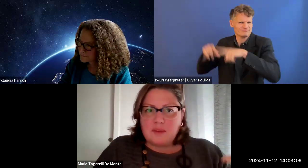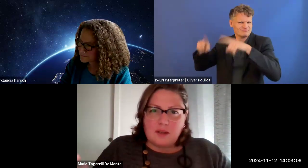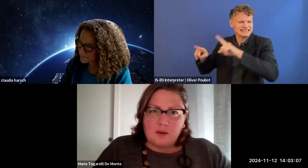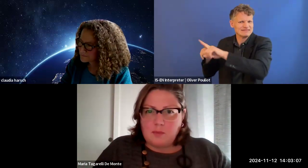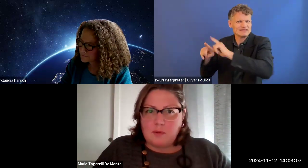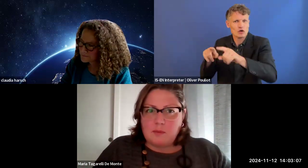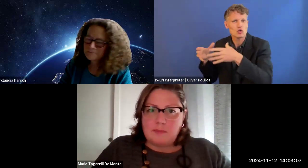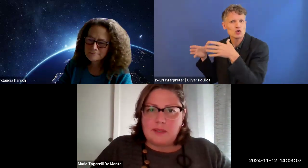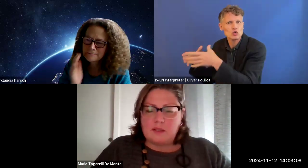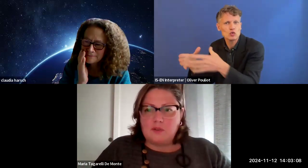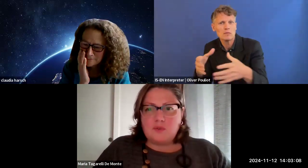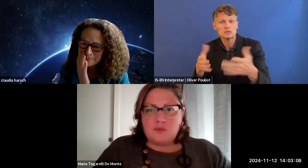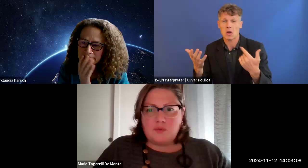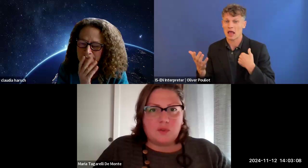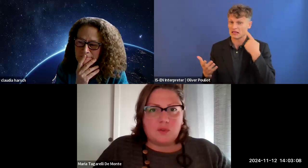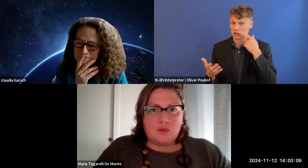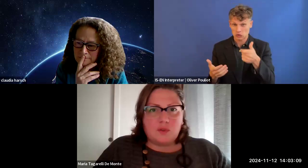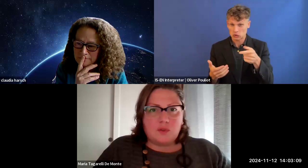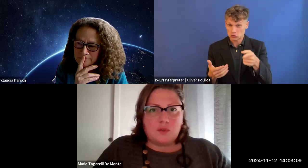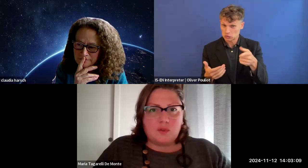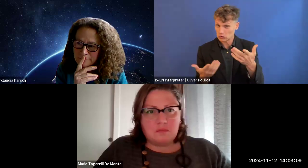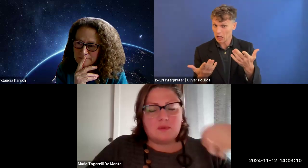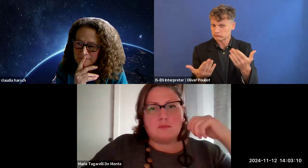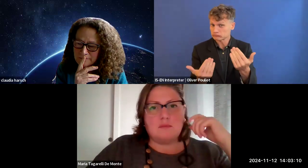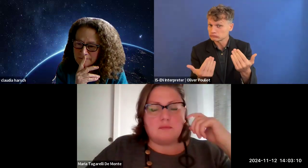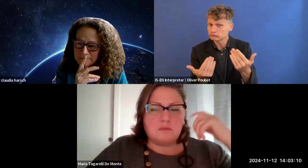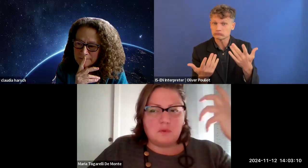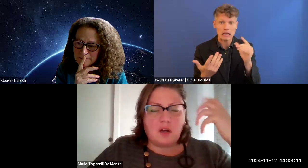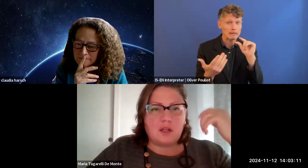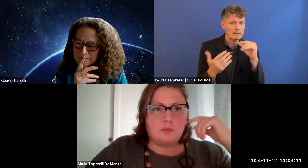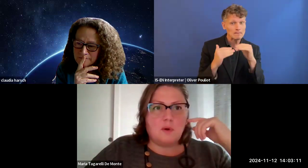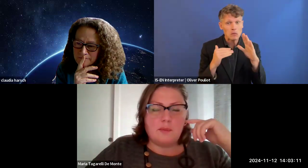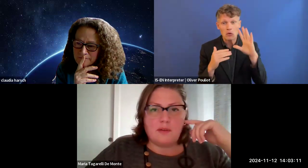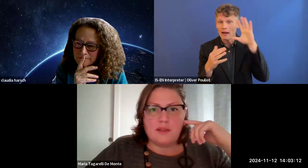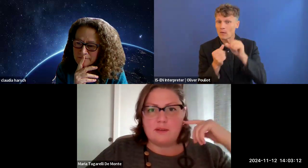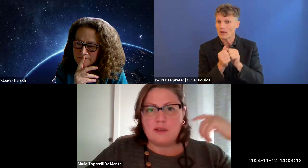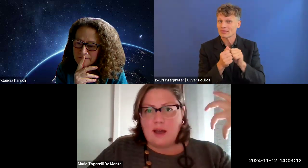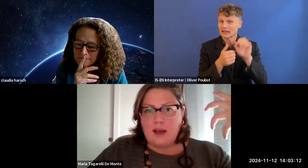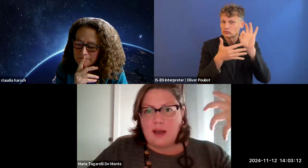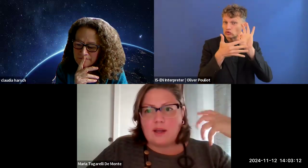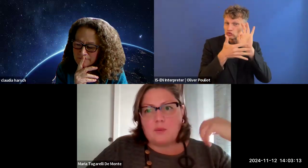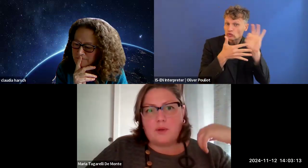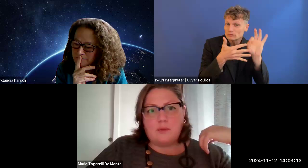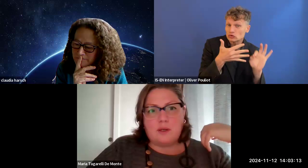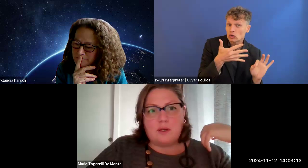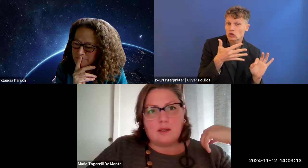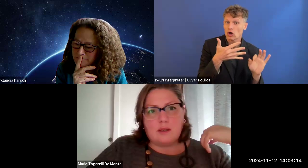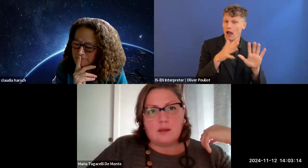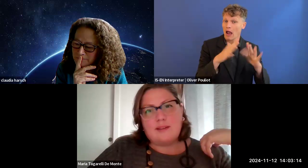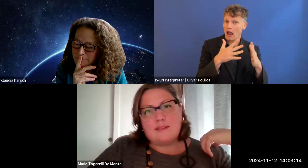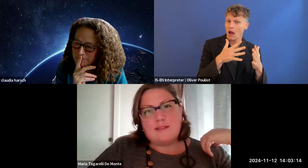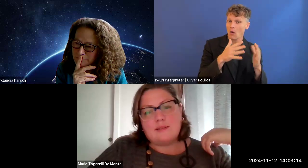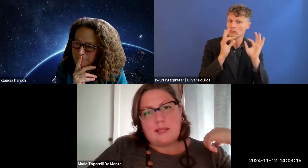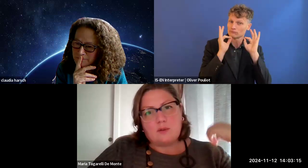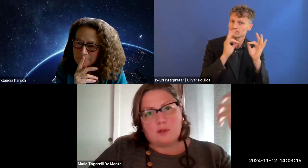things. So it would probably be useful to talk a little more about this. How can we